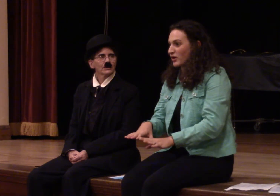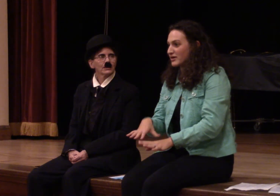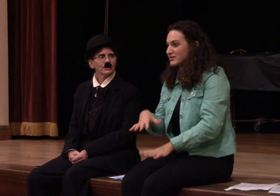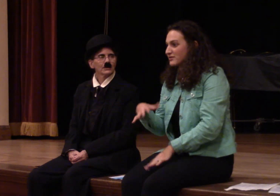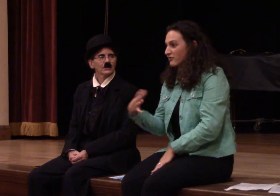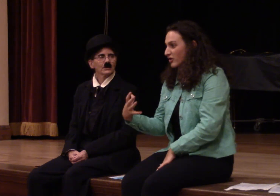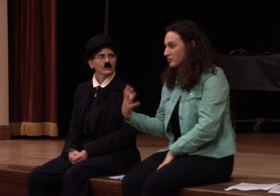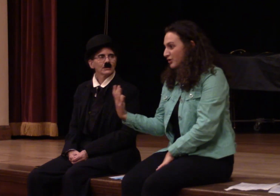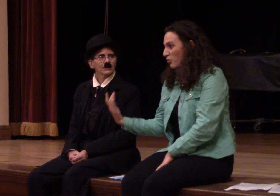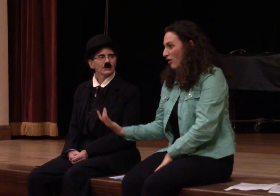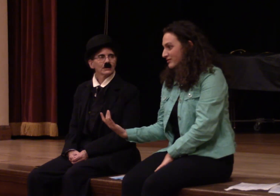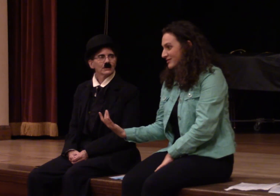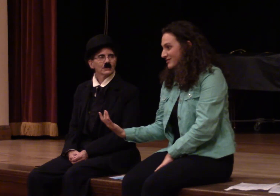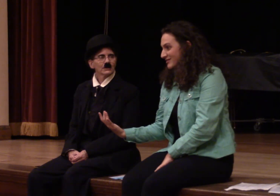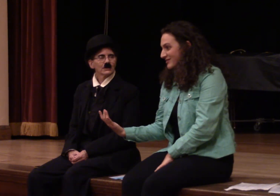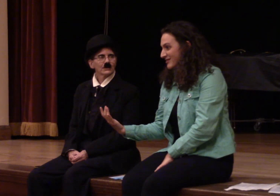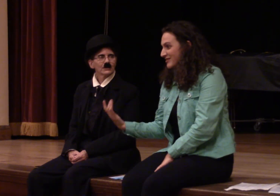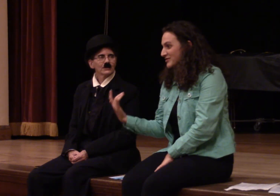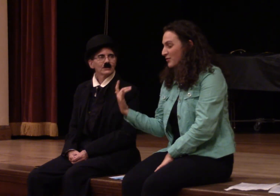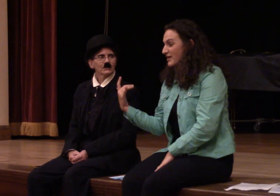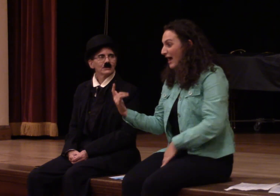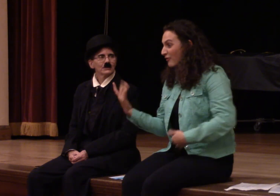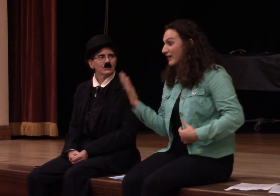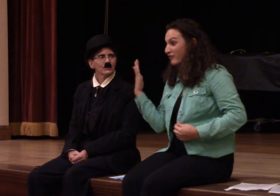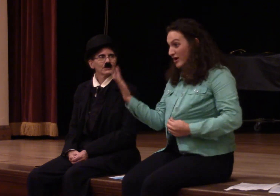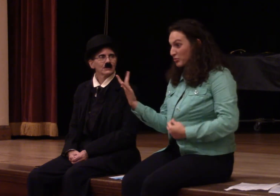twice, verbs are once. So a noun, like for airplane,